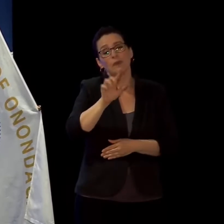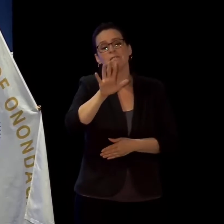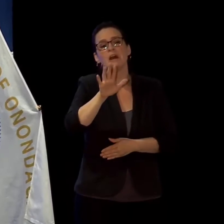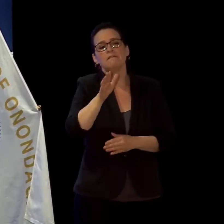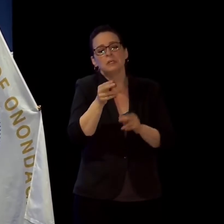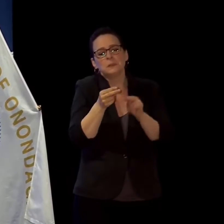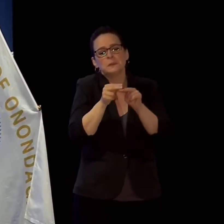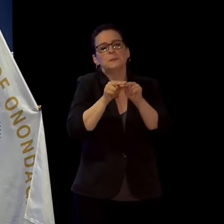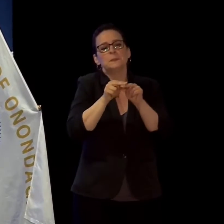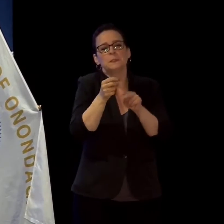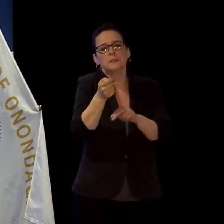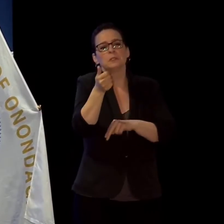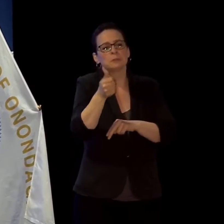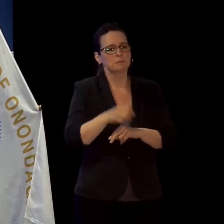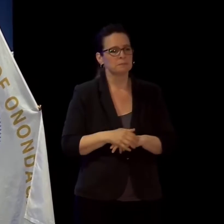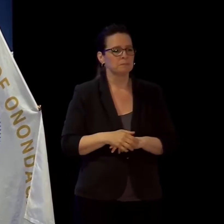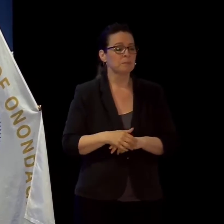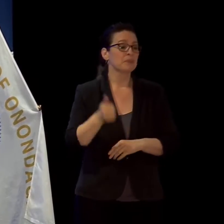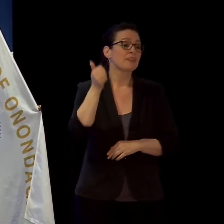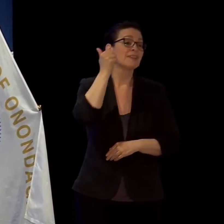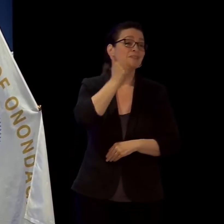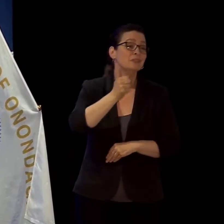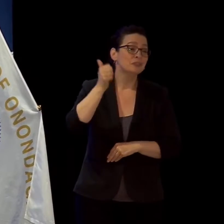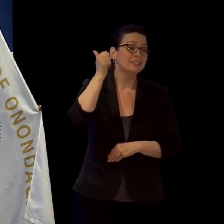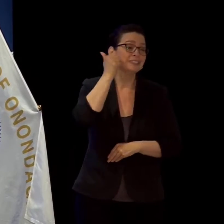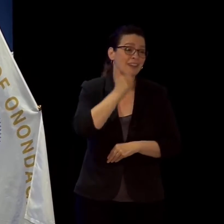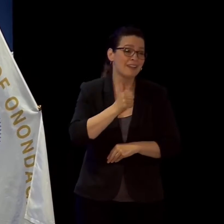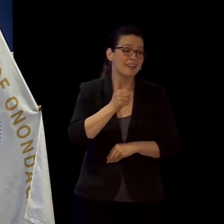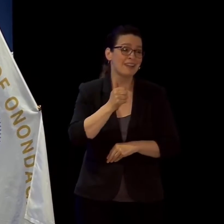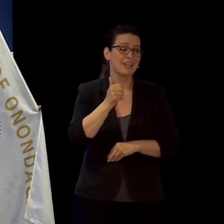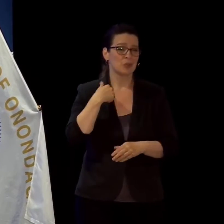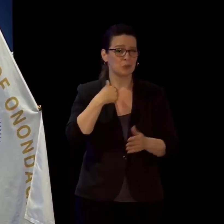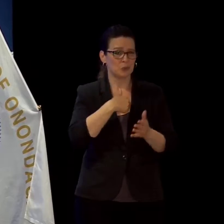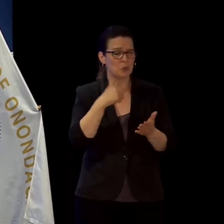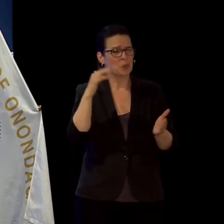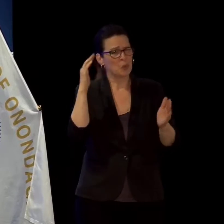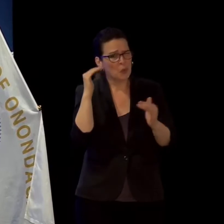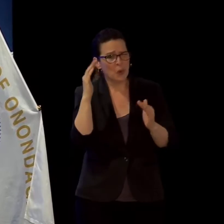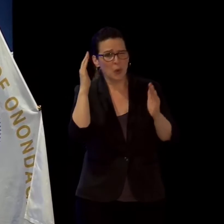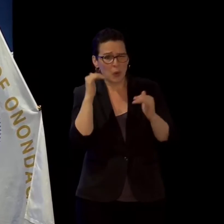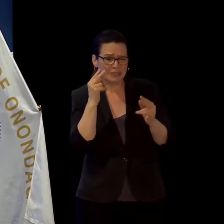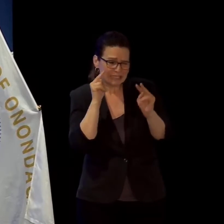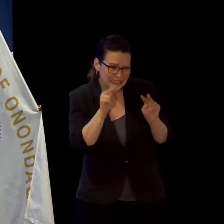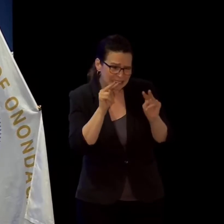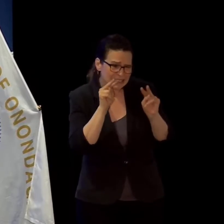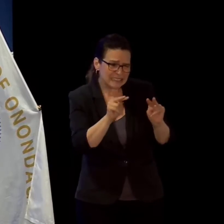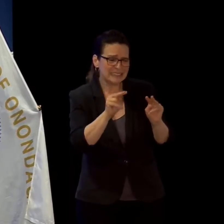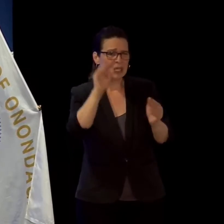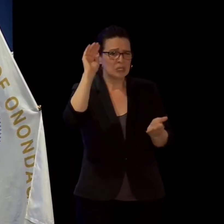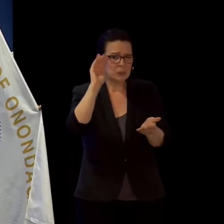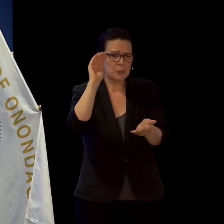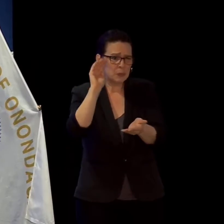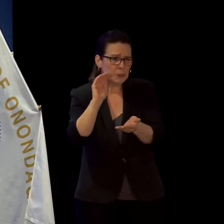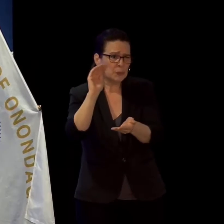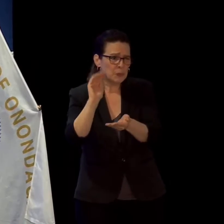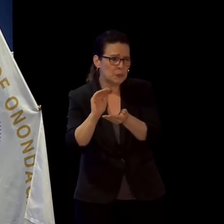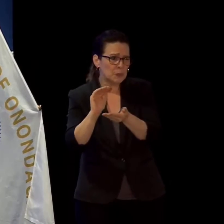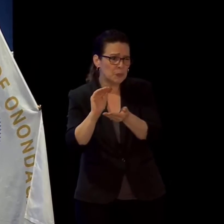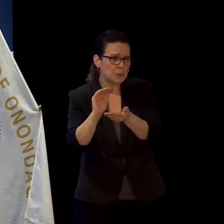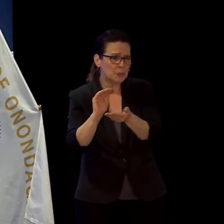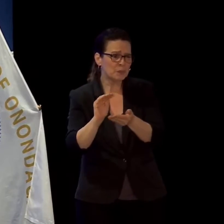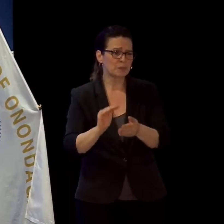daily positive rate, hopefully this trend will continue, over the last 2 days was lower than the 7-day average.